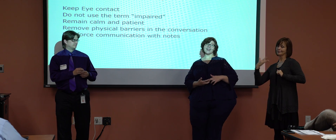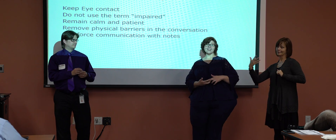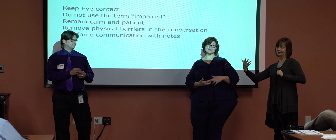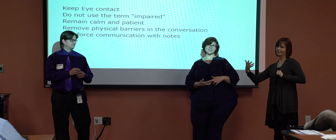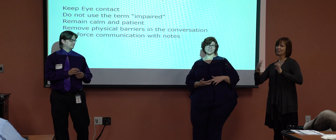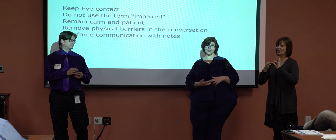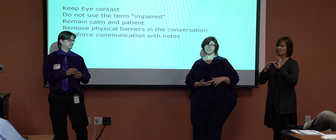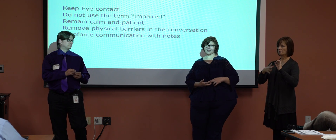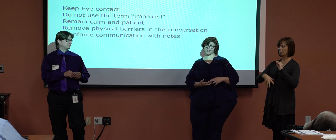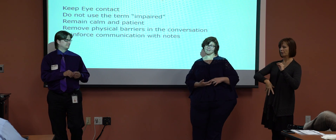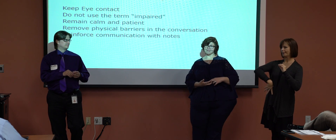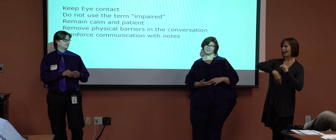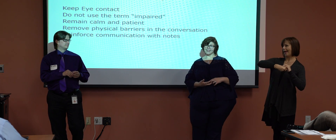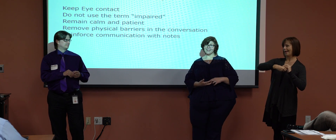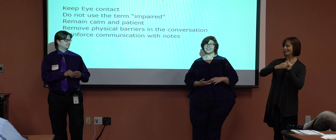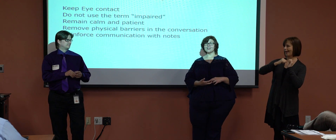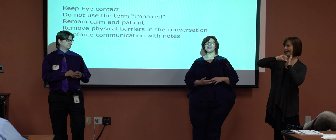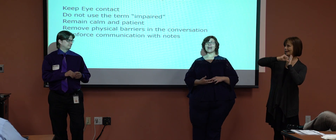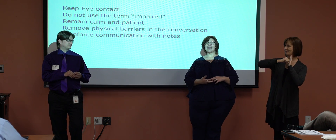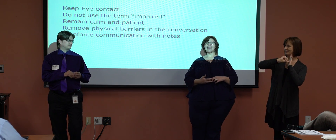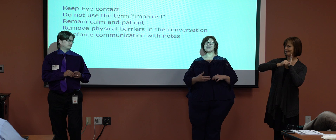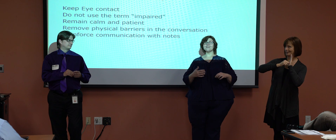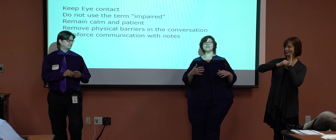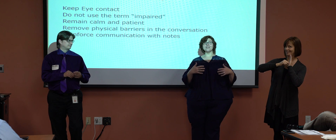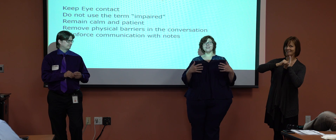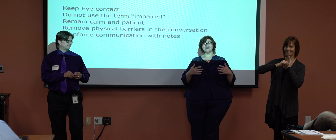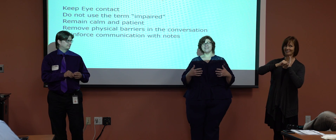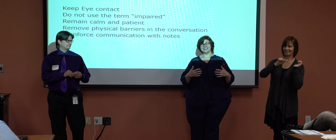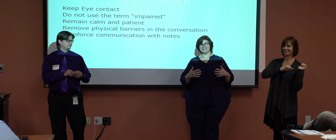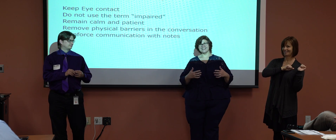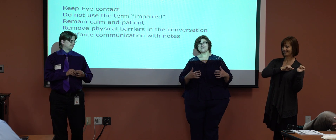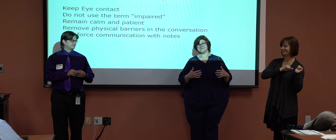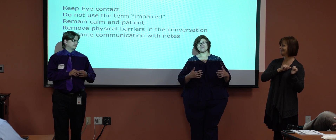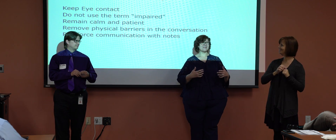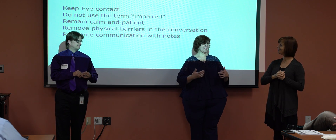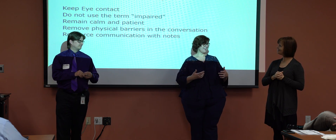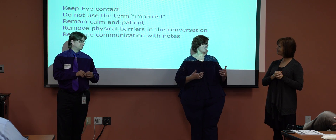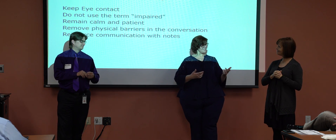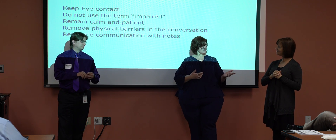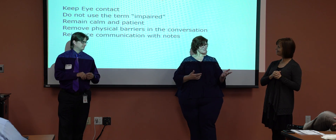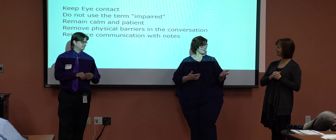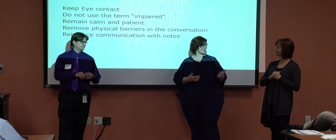better put that emphasis on that. You know, and if you